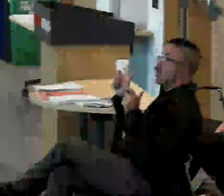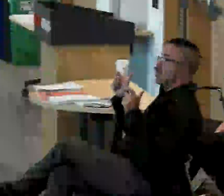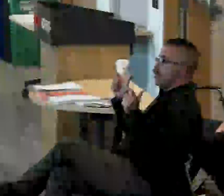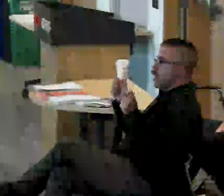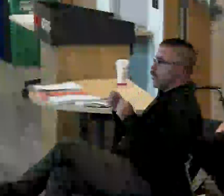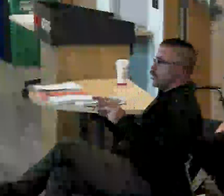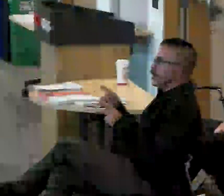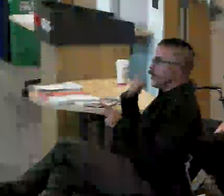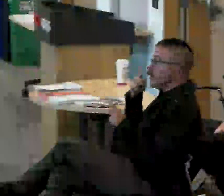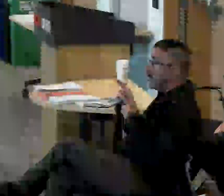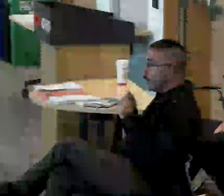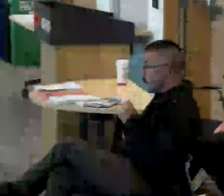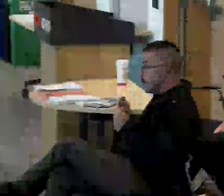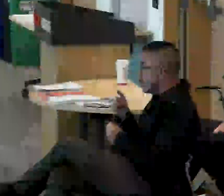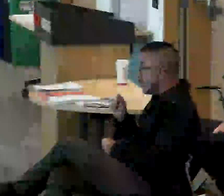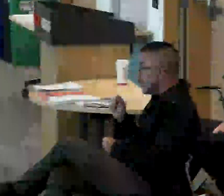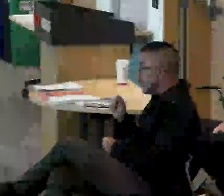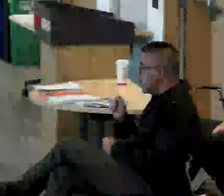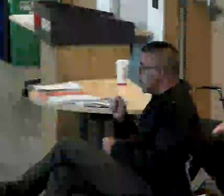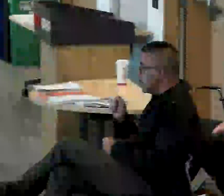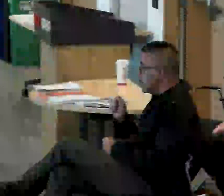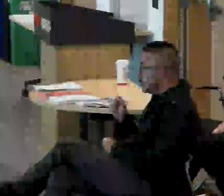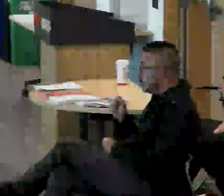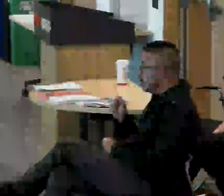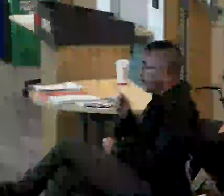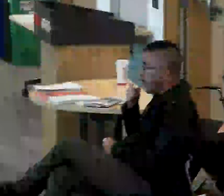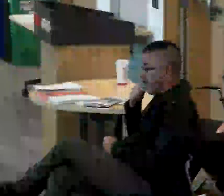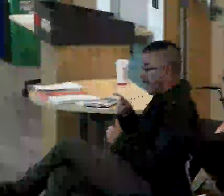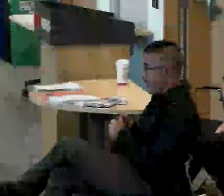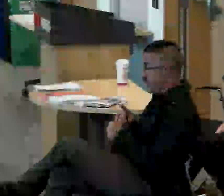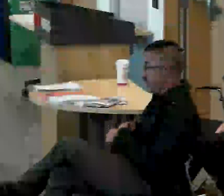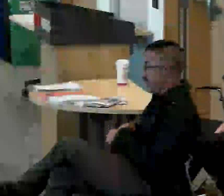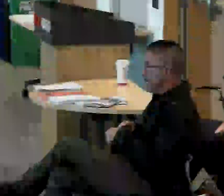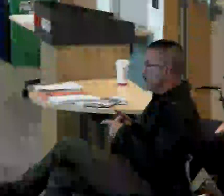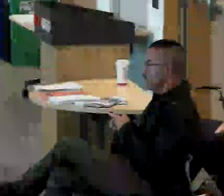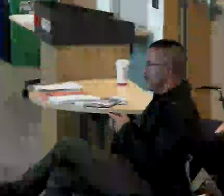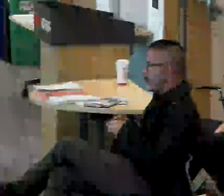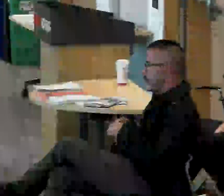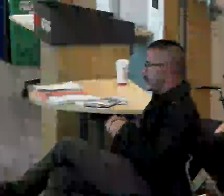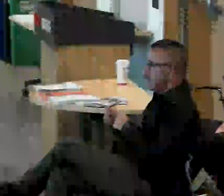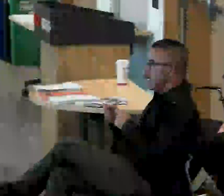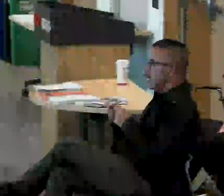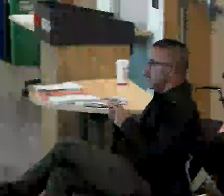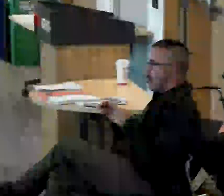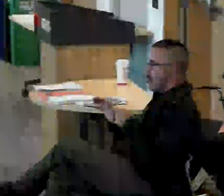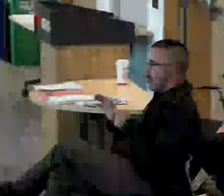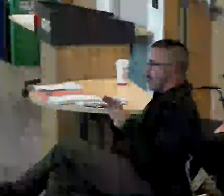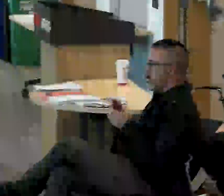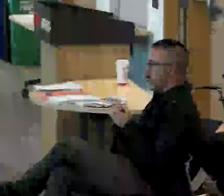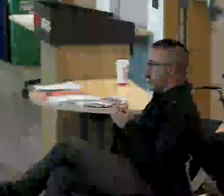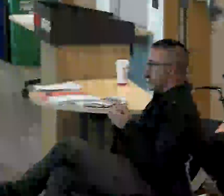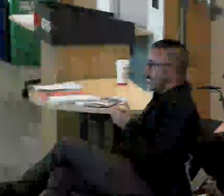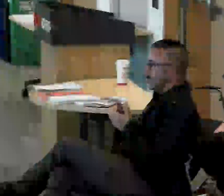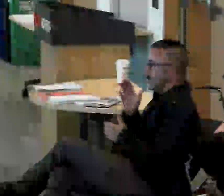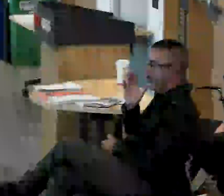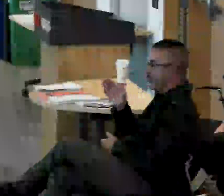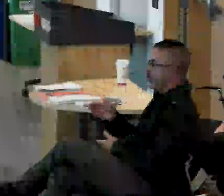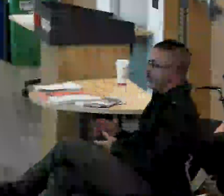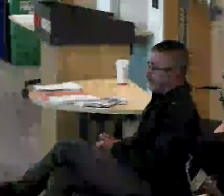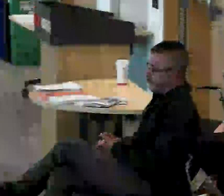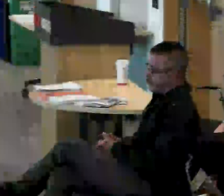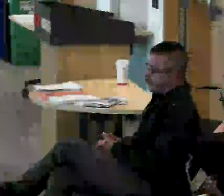to, in many cases, for the very first time ever, take control of their financial futures. You know,